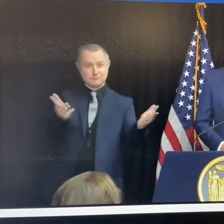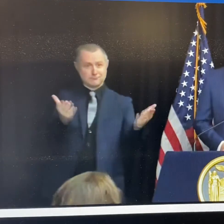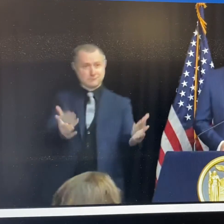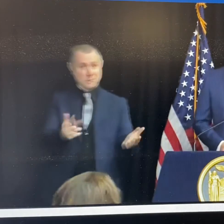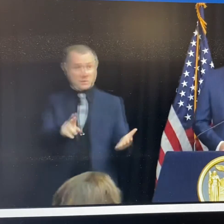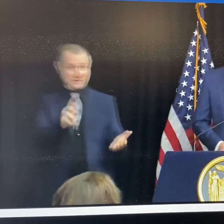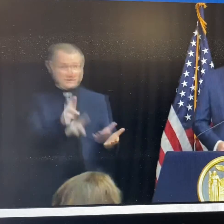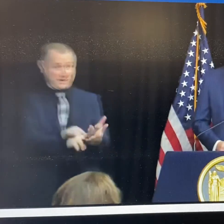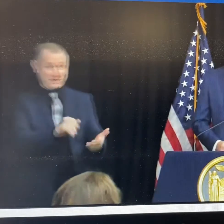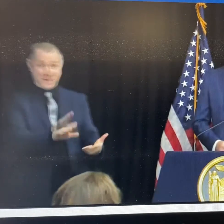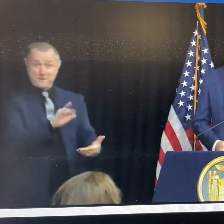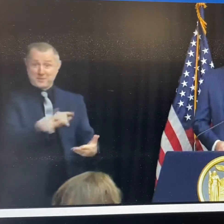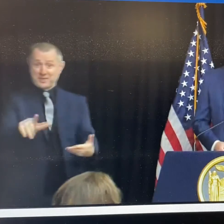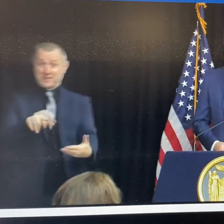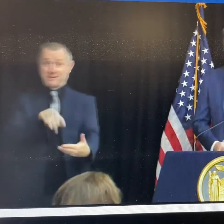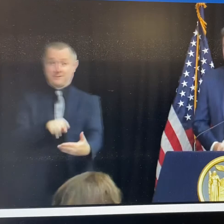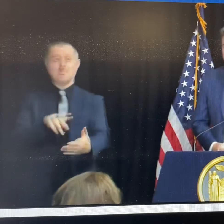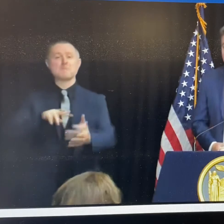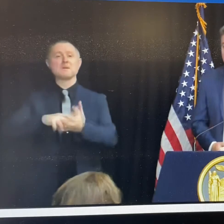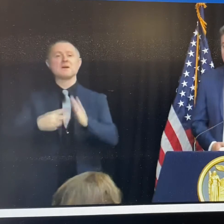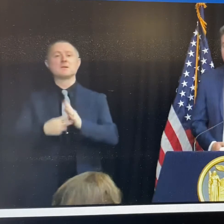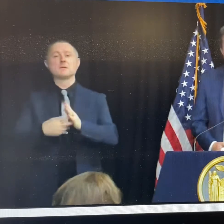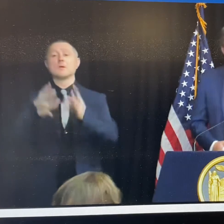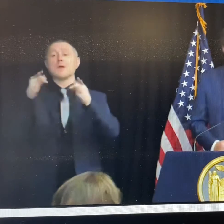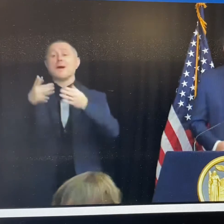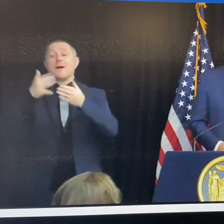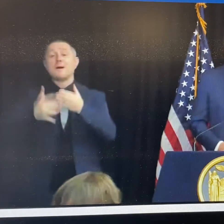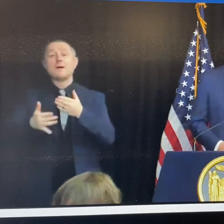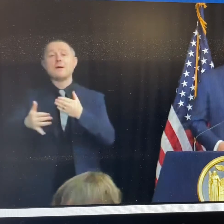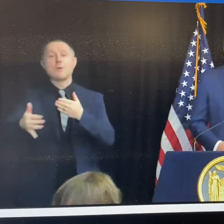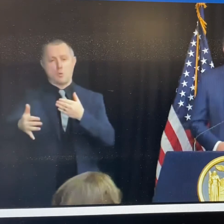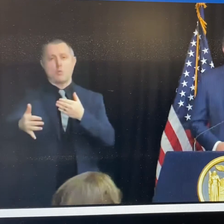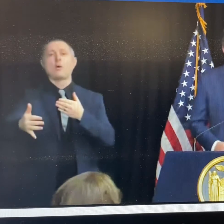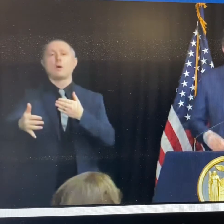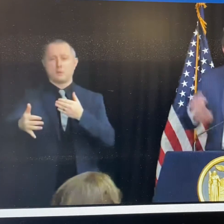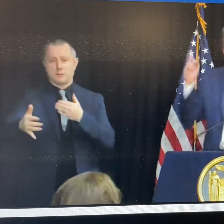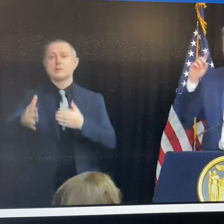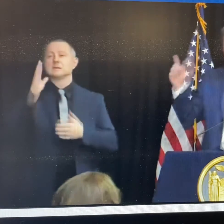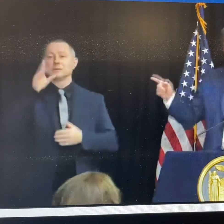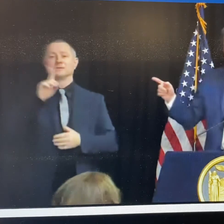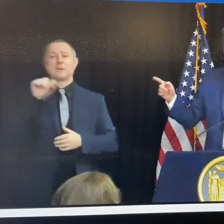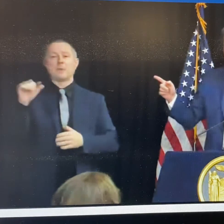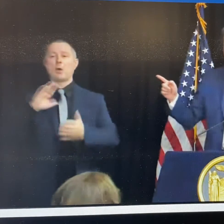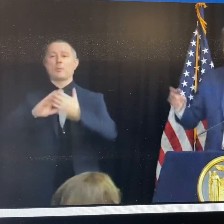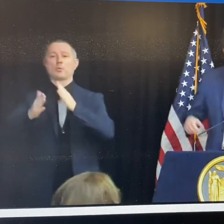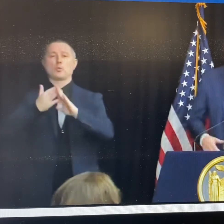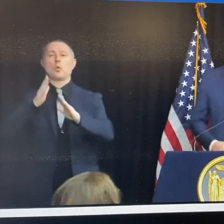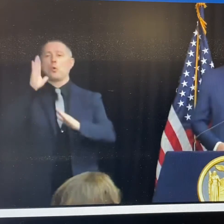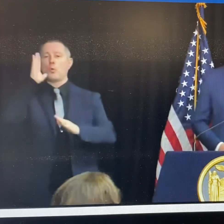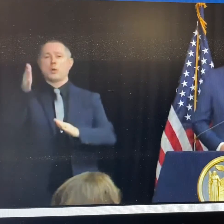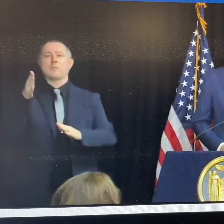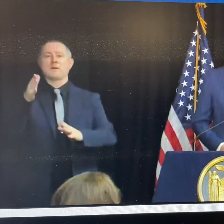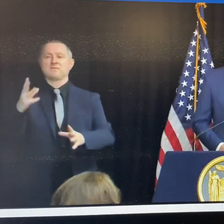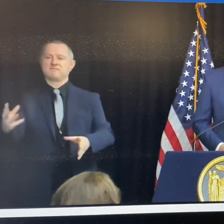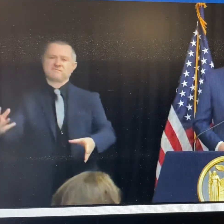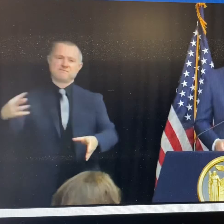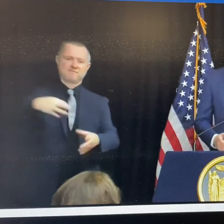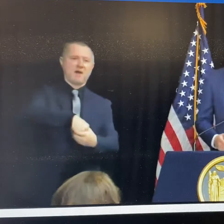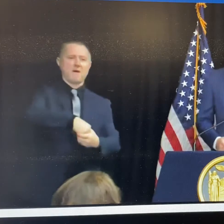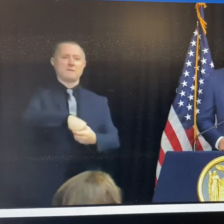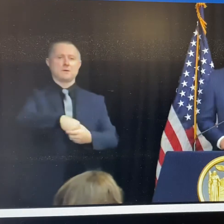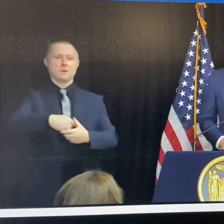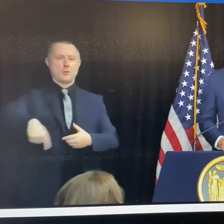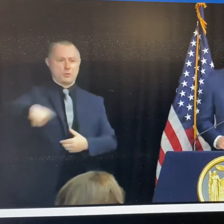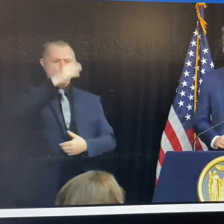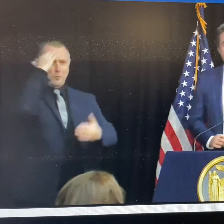bill, those decisions will be made with the disability community front of mind. And you can